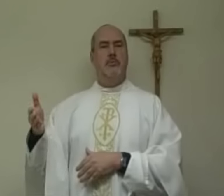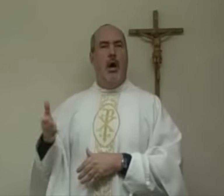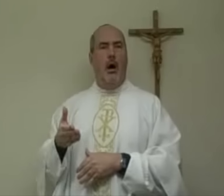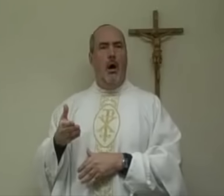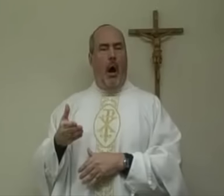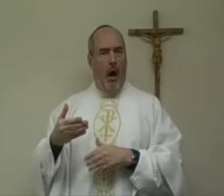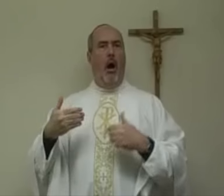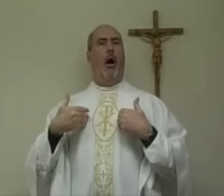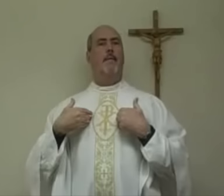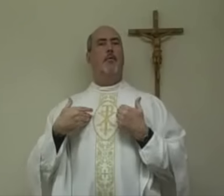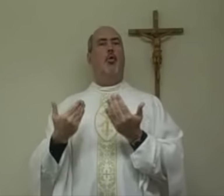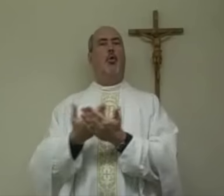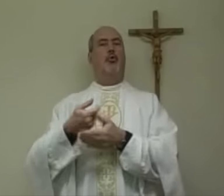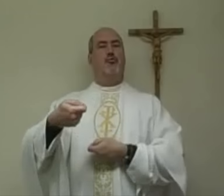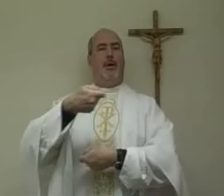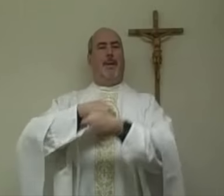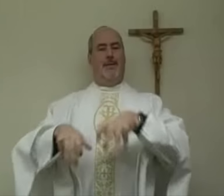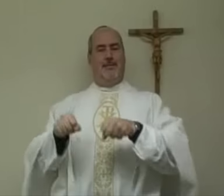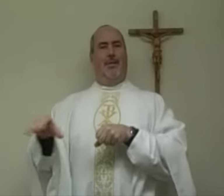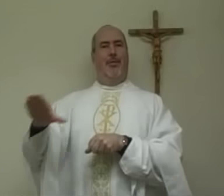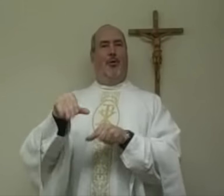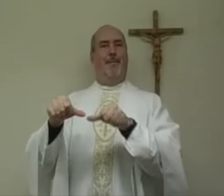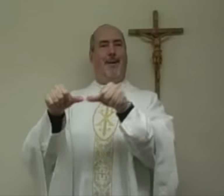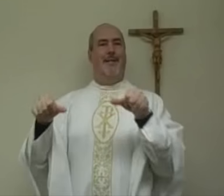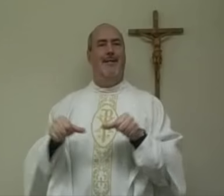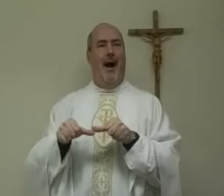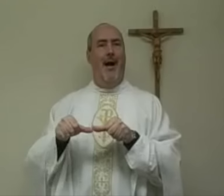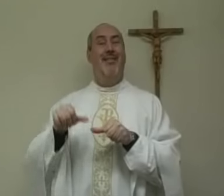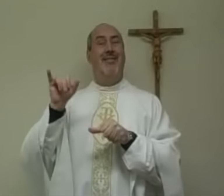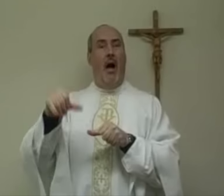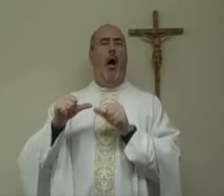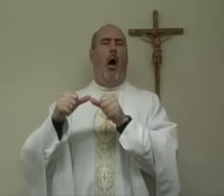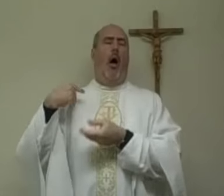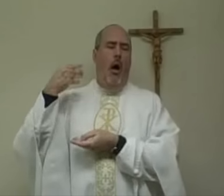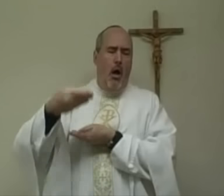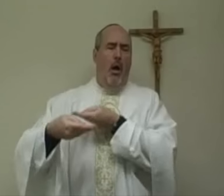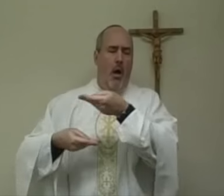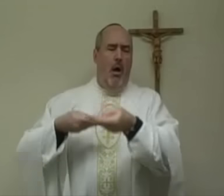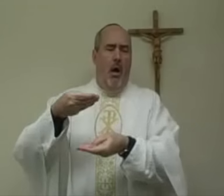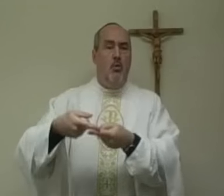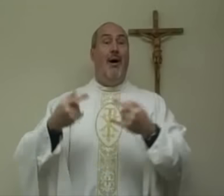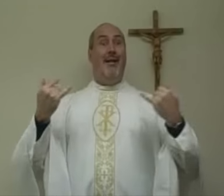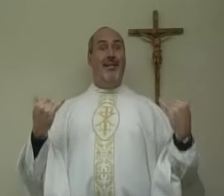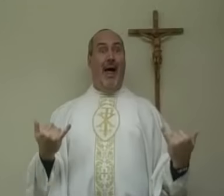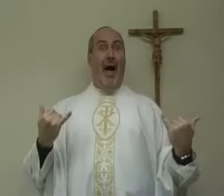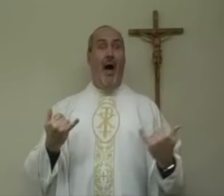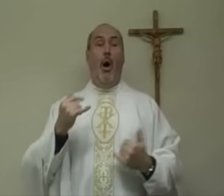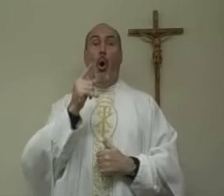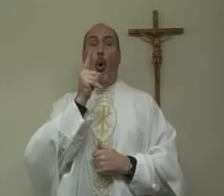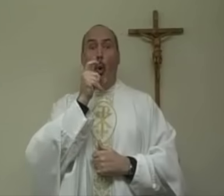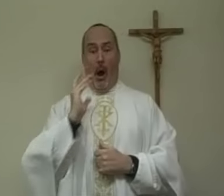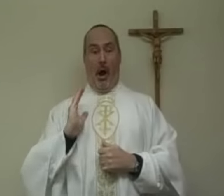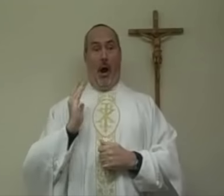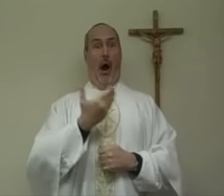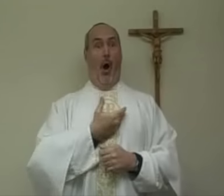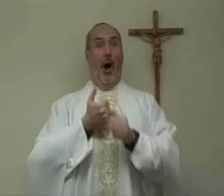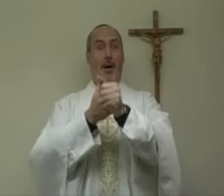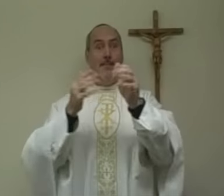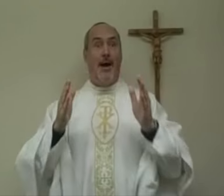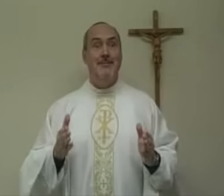And as later on, as the apostles died off and were replaced by other people who continued their work, we end